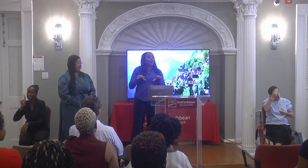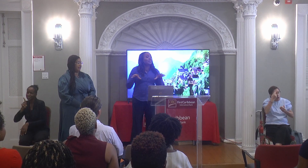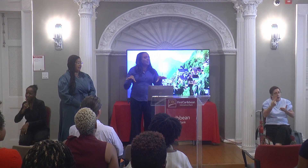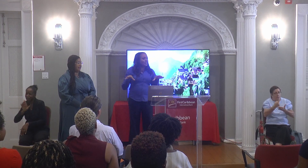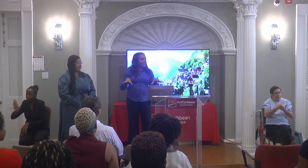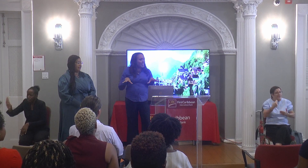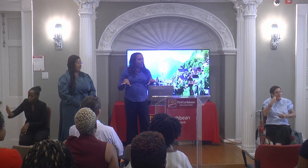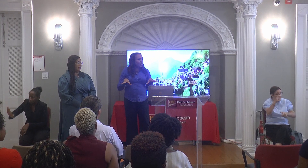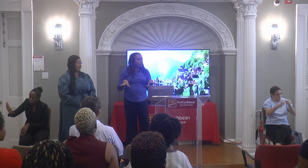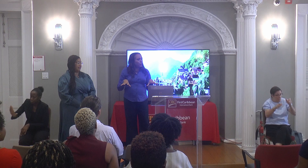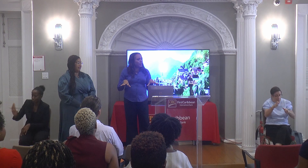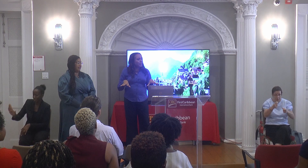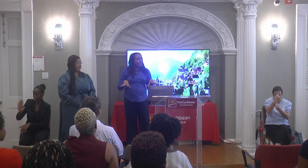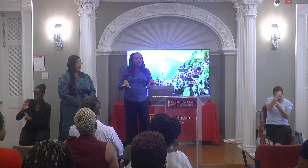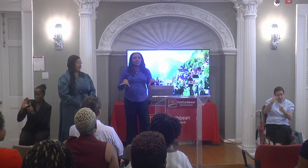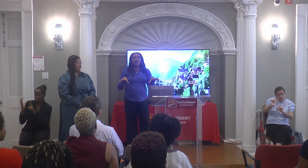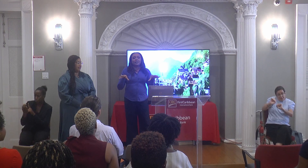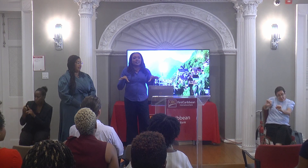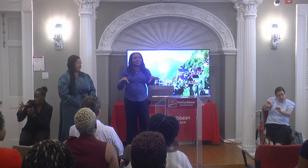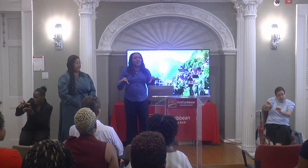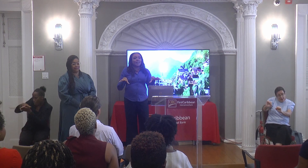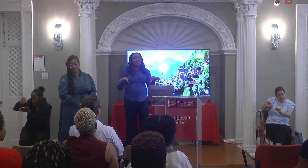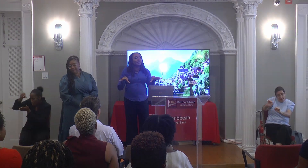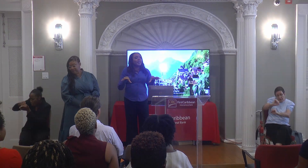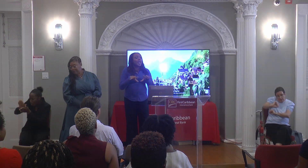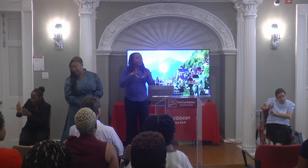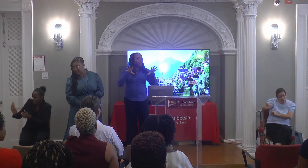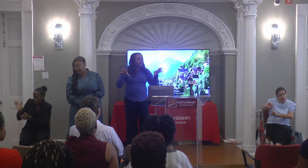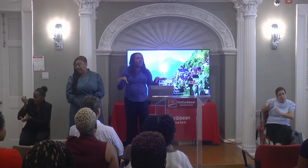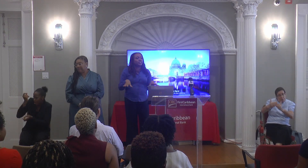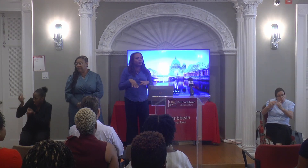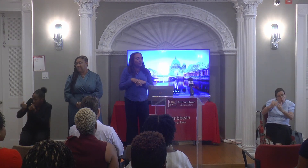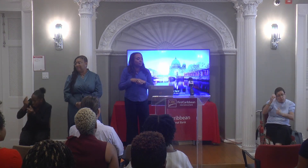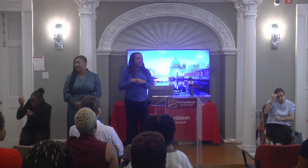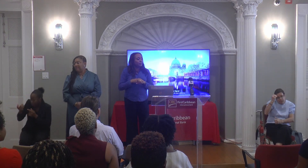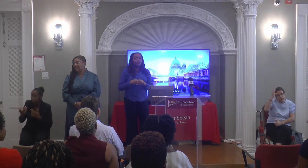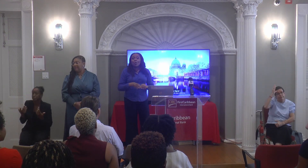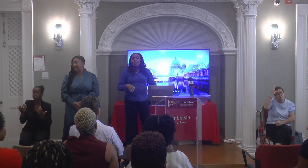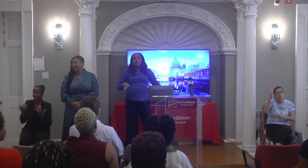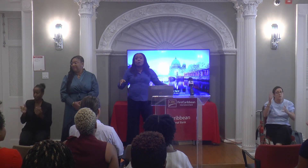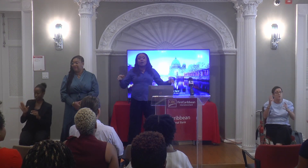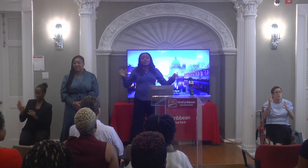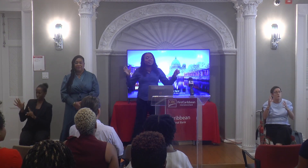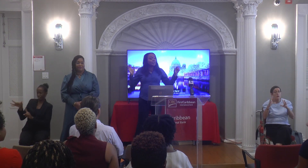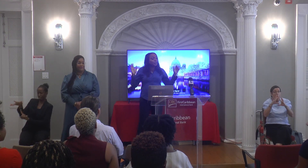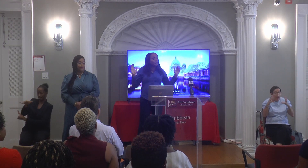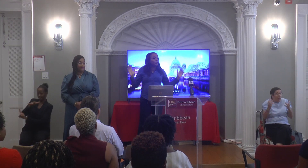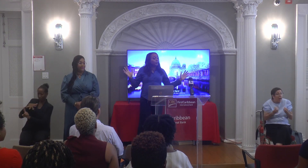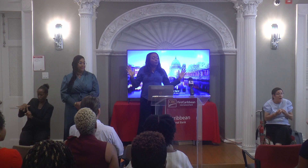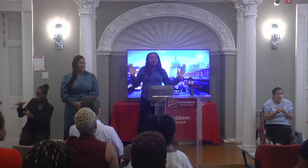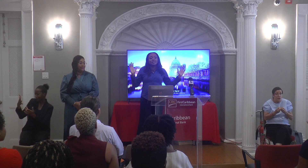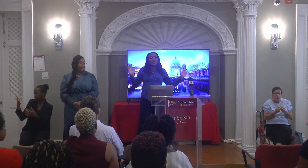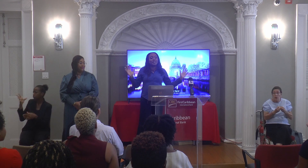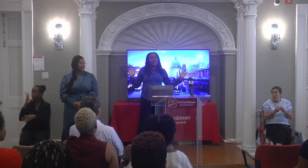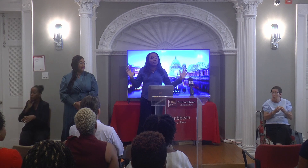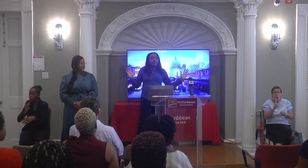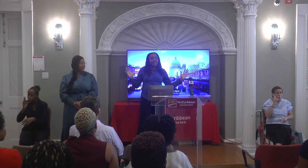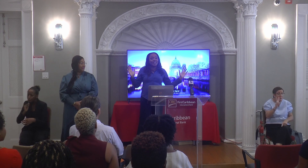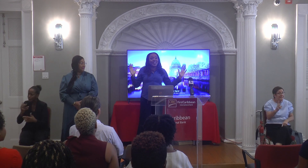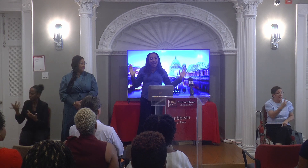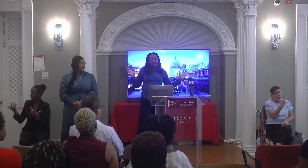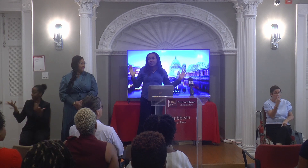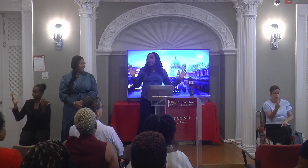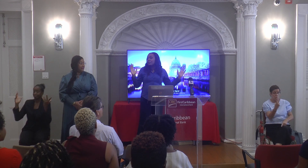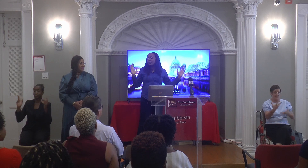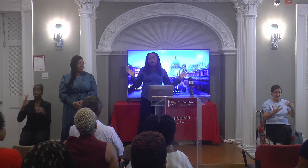to understand them more, to understand everything that surrounds them. You are seeing 2 sign languages